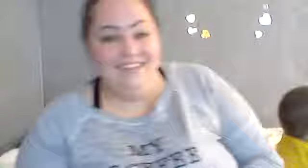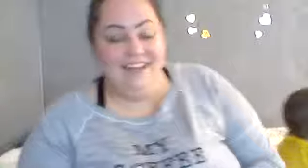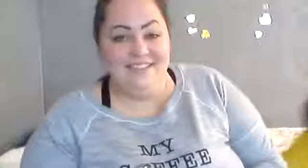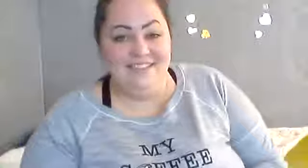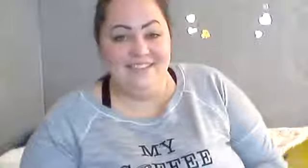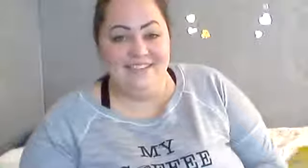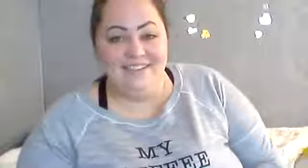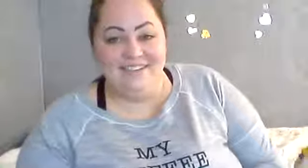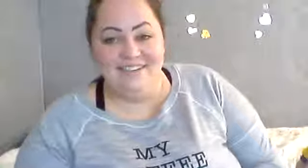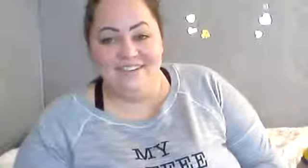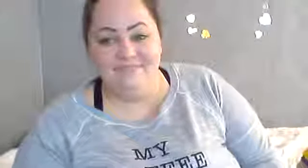Ilissa's here.